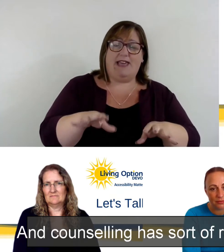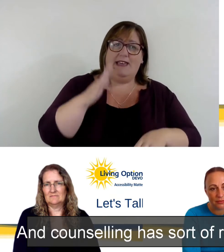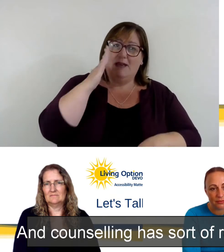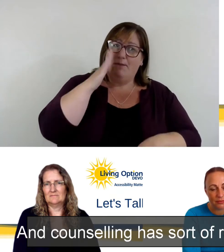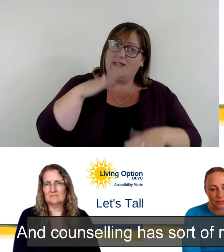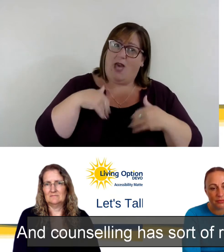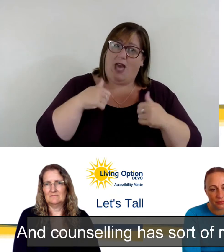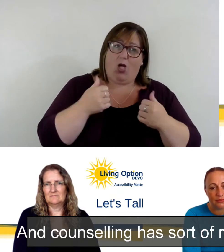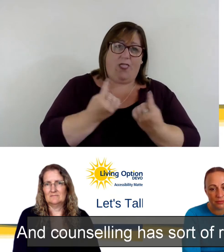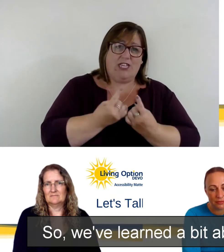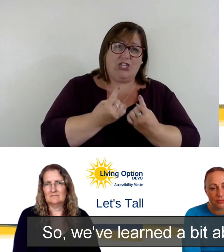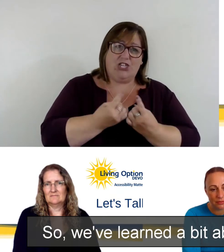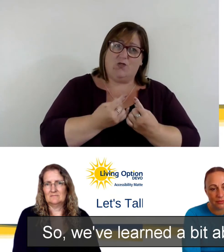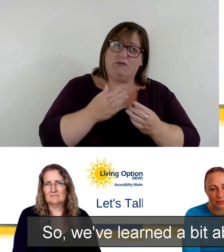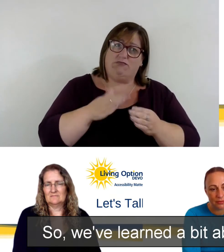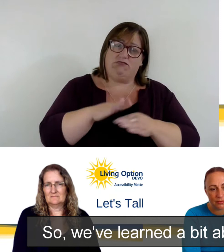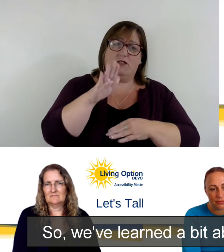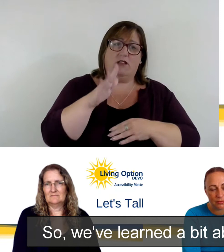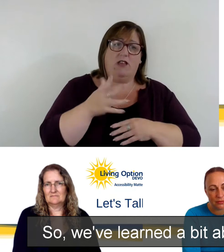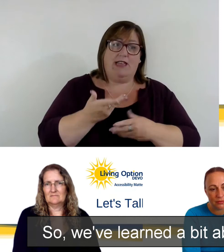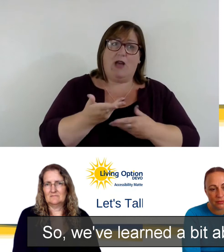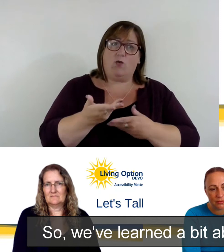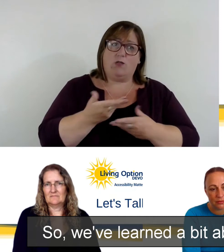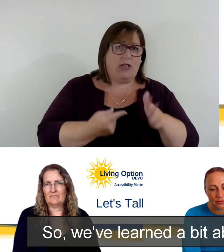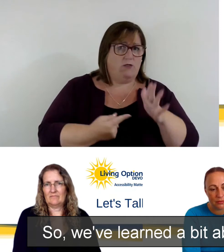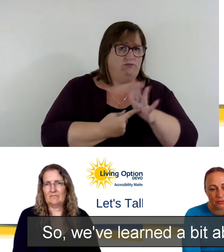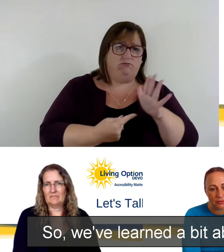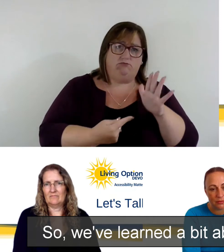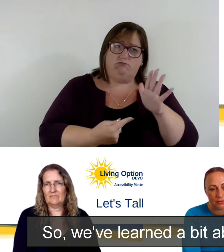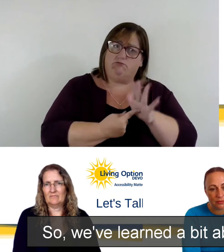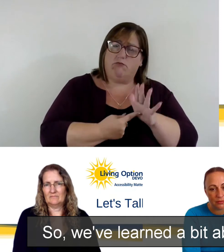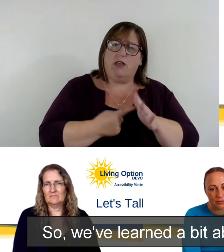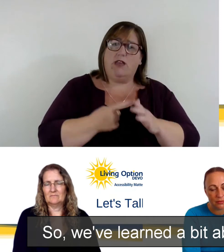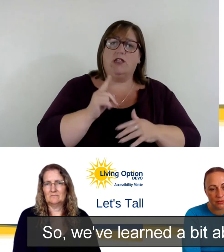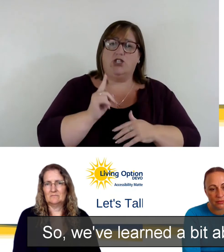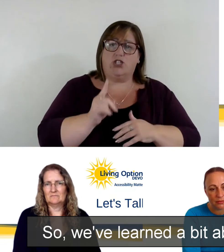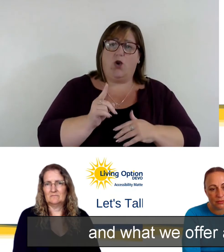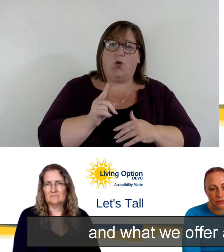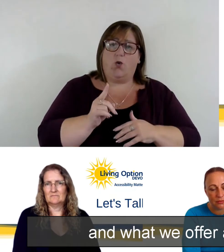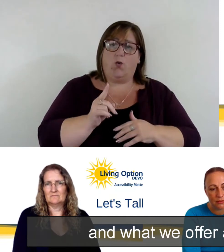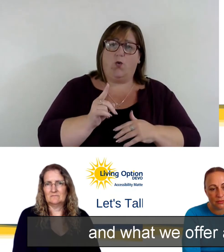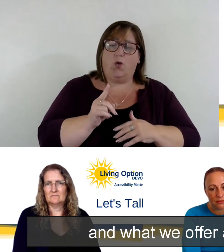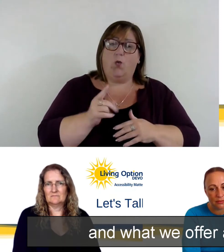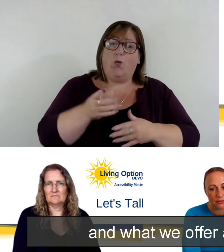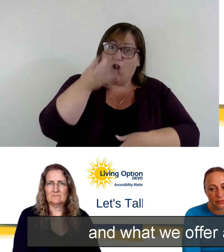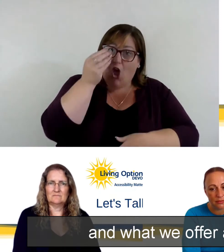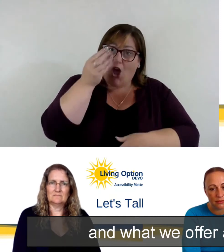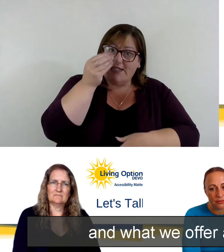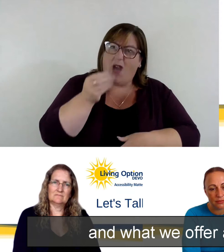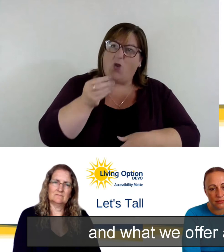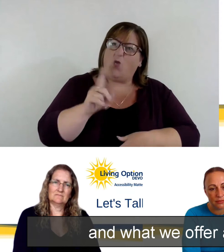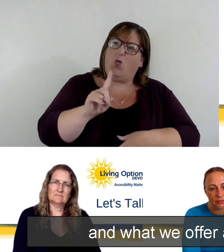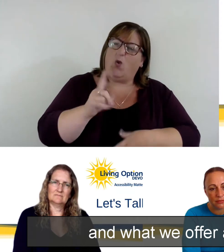counselling has sort of really come into its own. So we've learned a bit about what counselling is and what we offer at Living